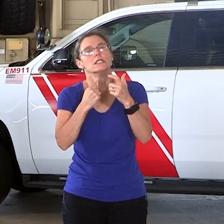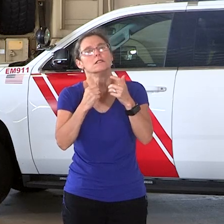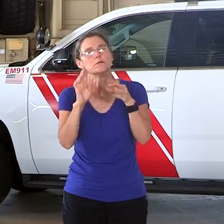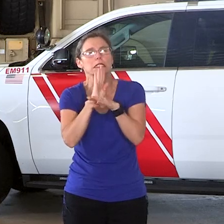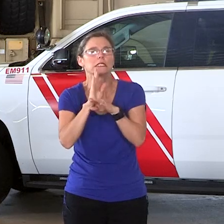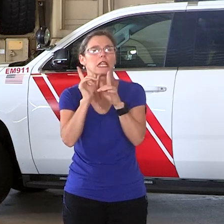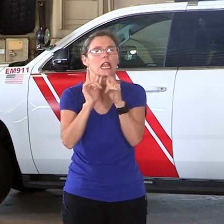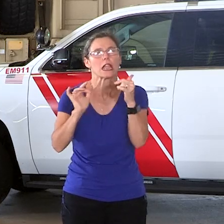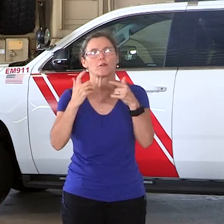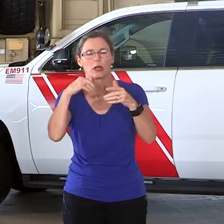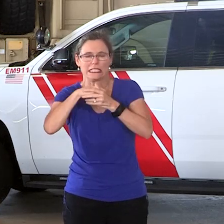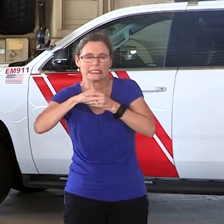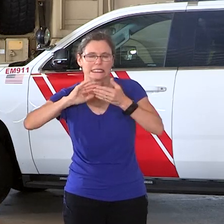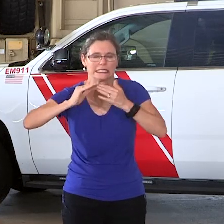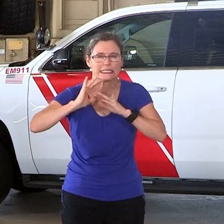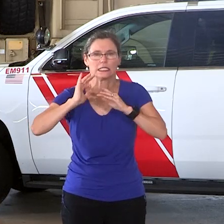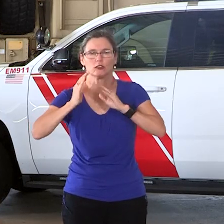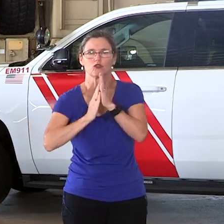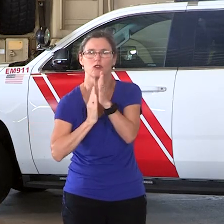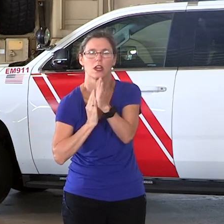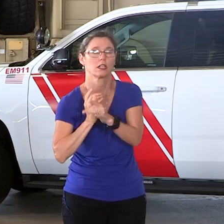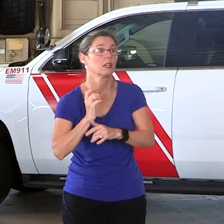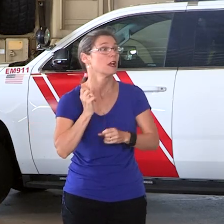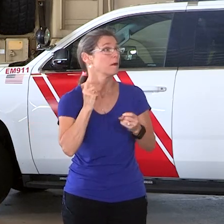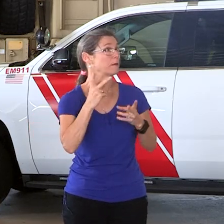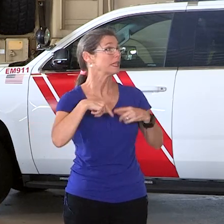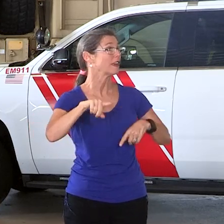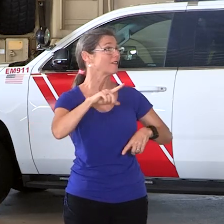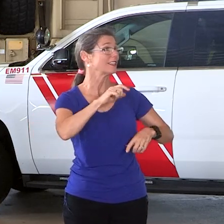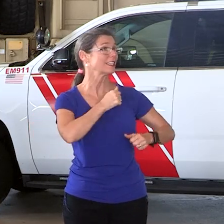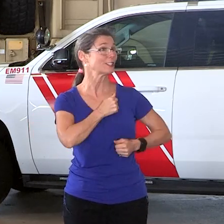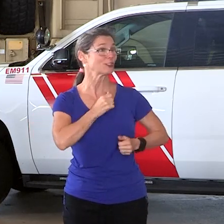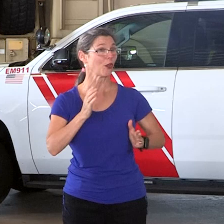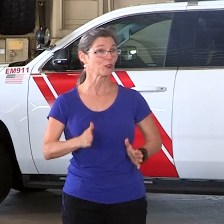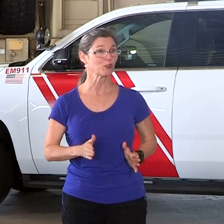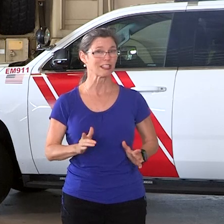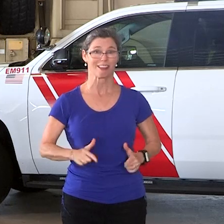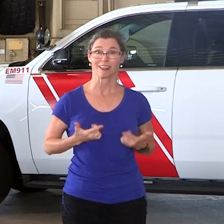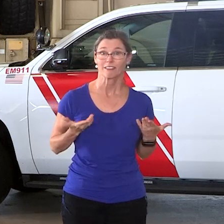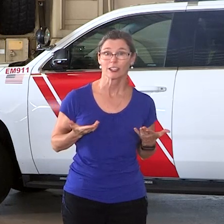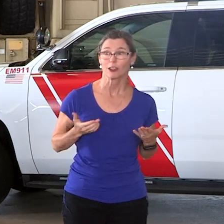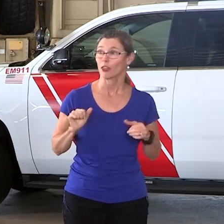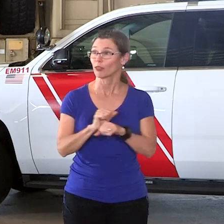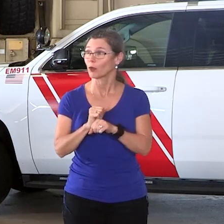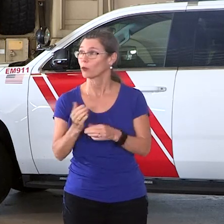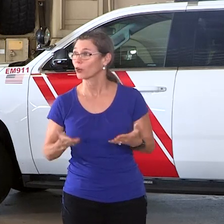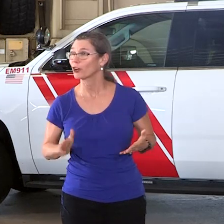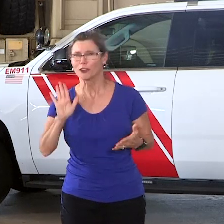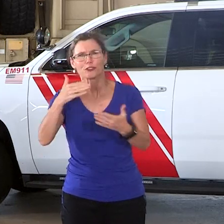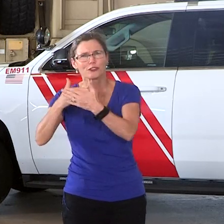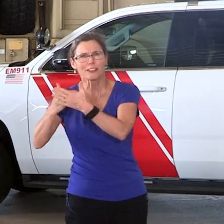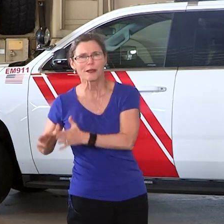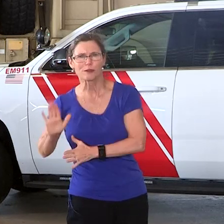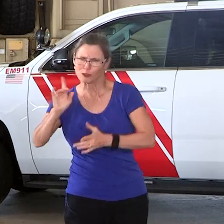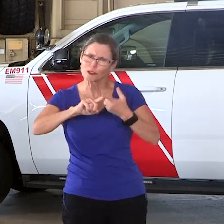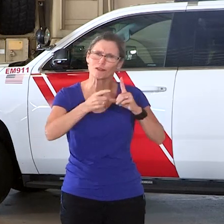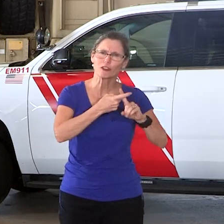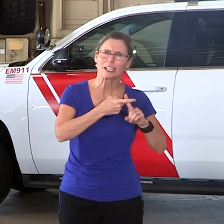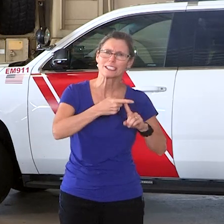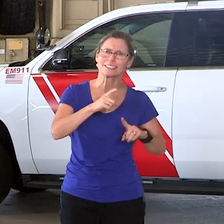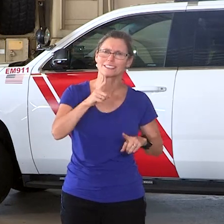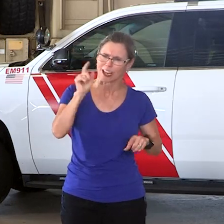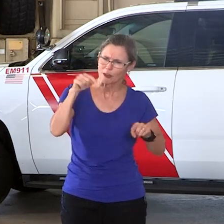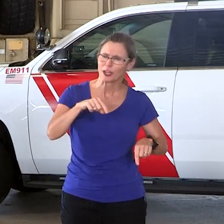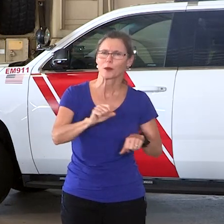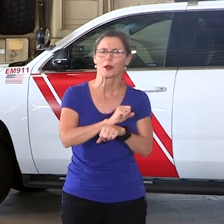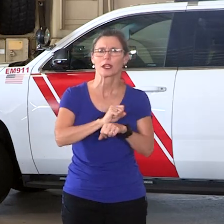said, many of our soldiers are from right here in this community. They live here, they work here, so they are your neighbors and your friends. The